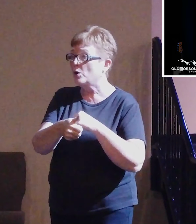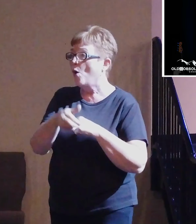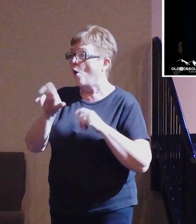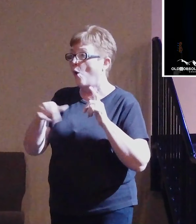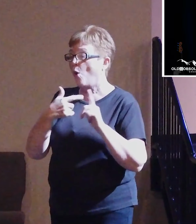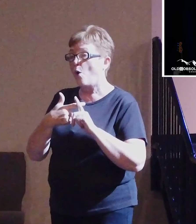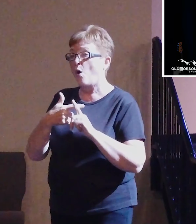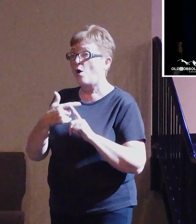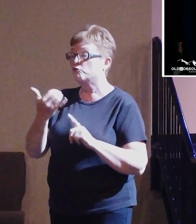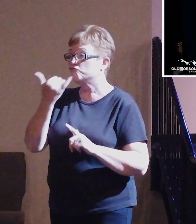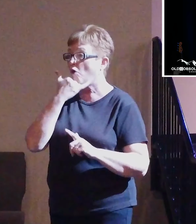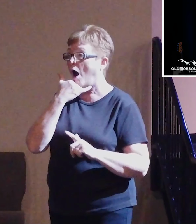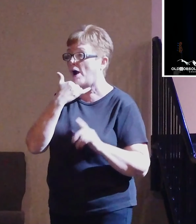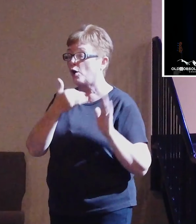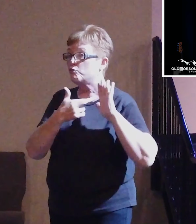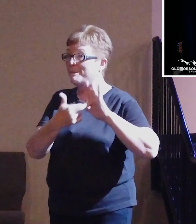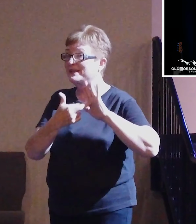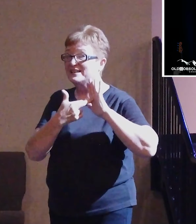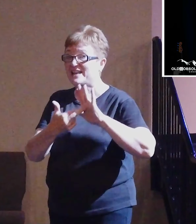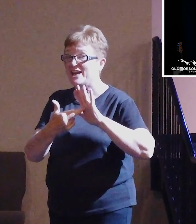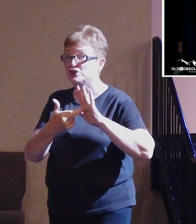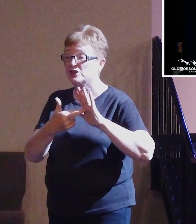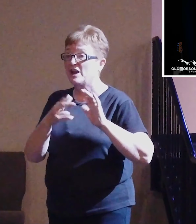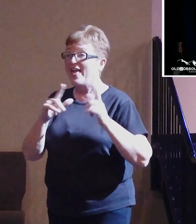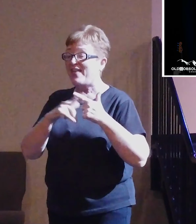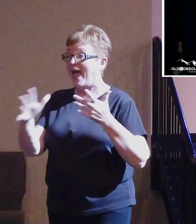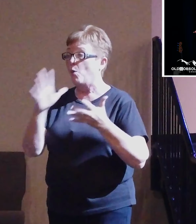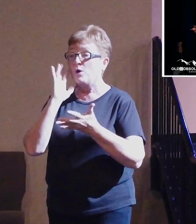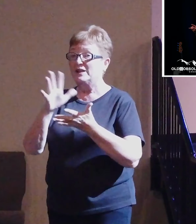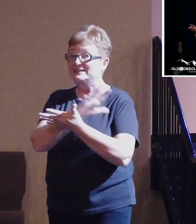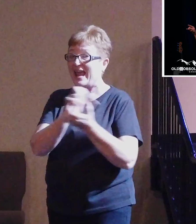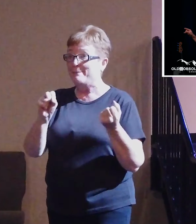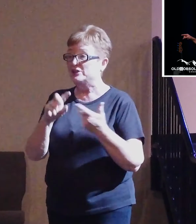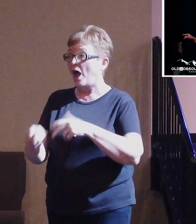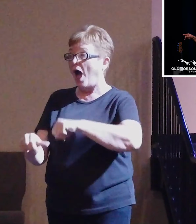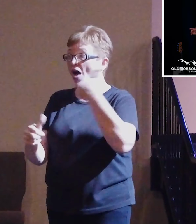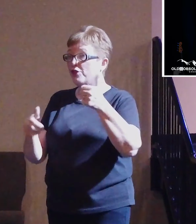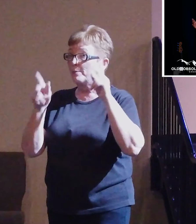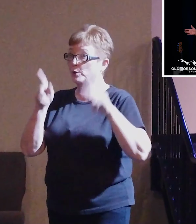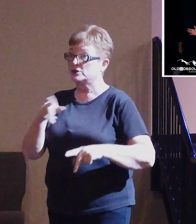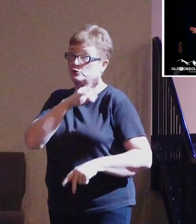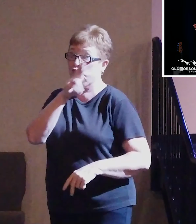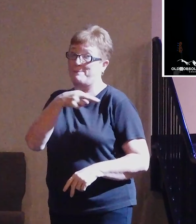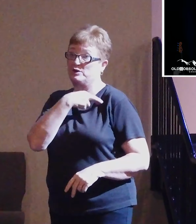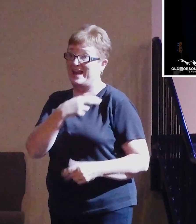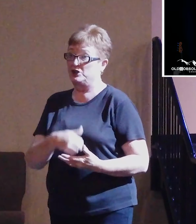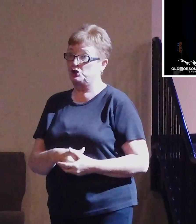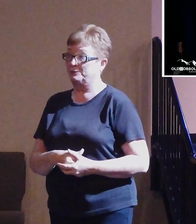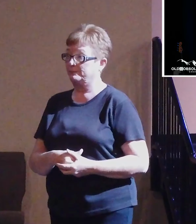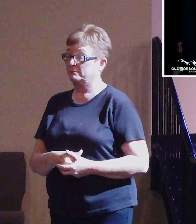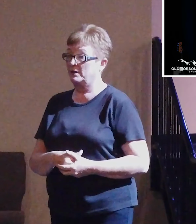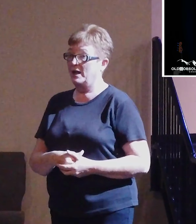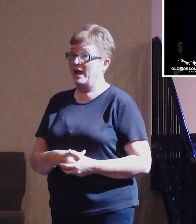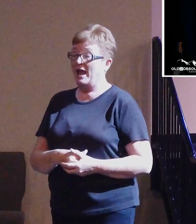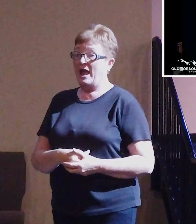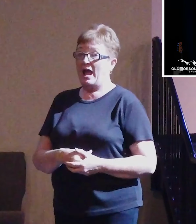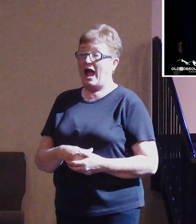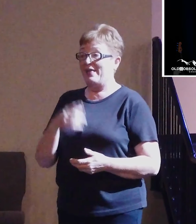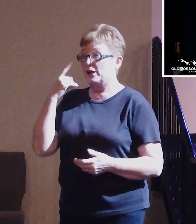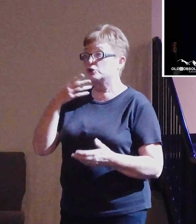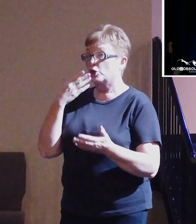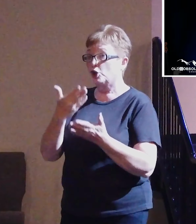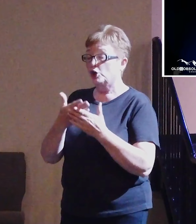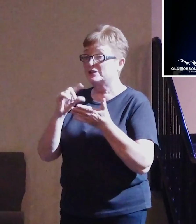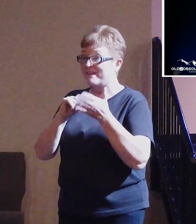or misrepresentations which defame or damage another's reputation. Can't remember the source, but I think it's a great definition.